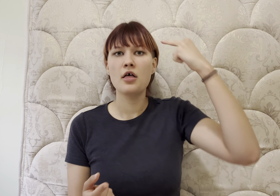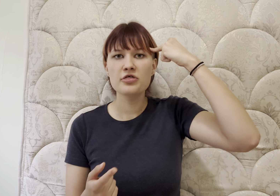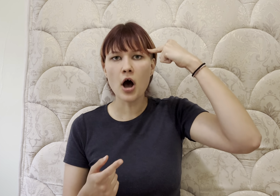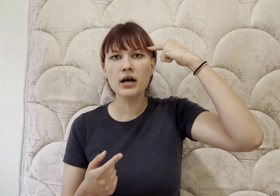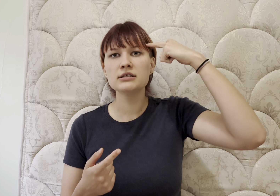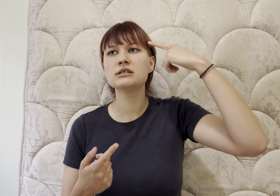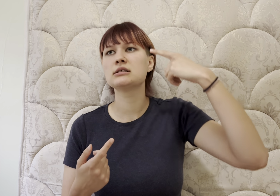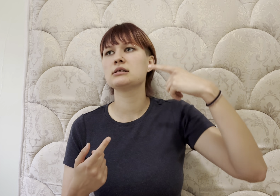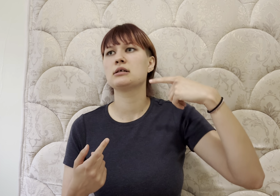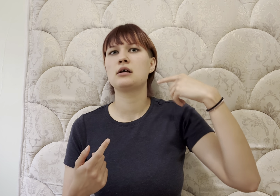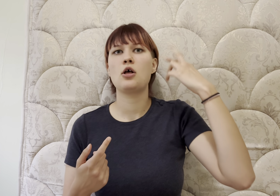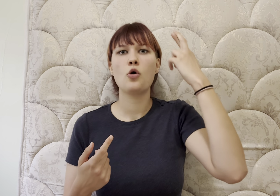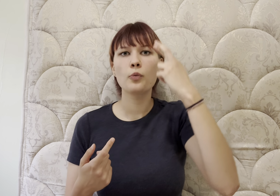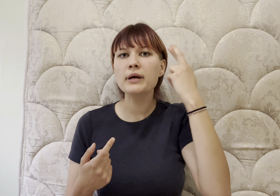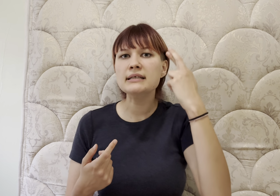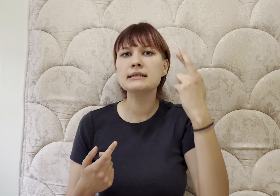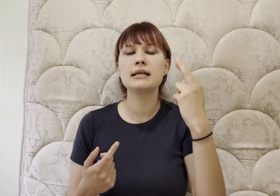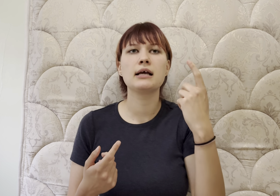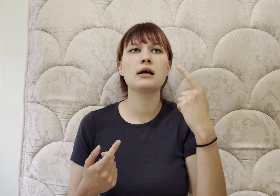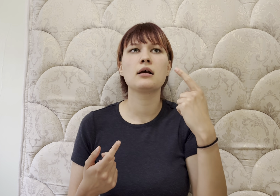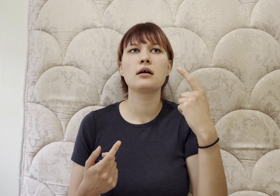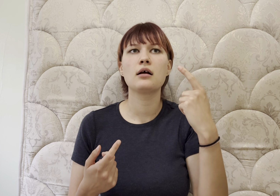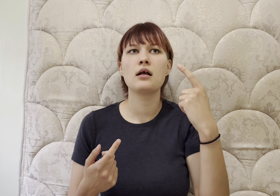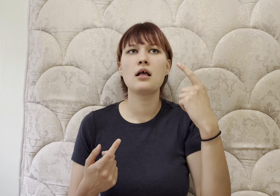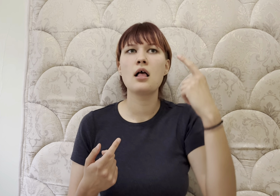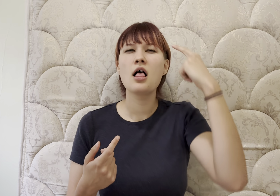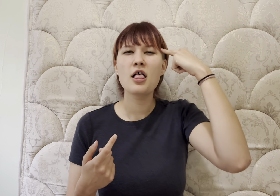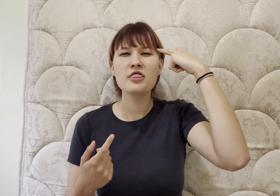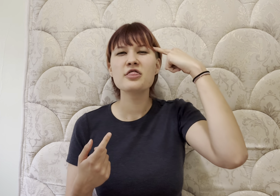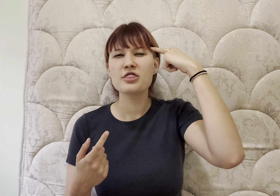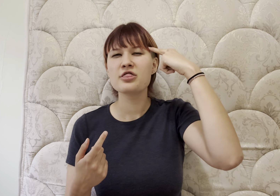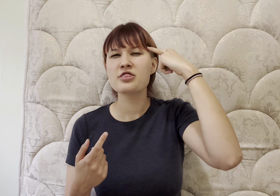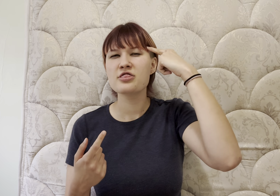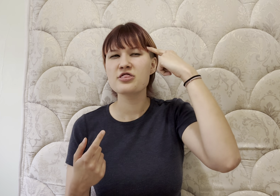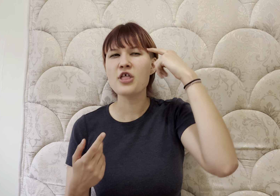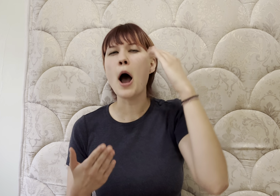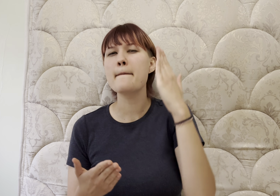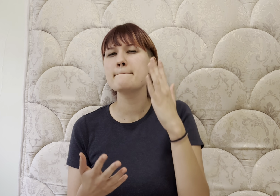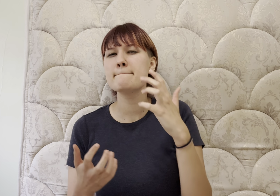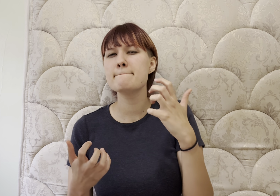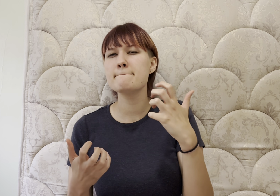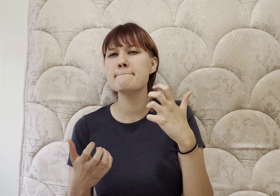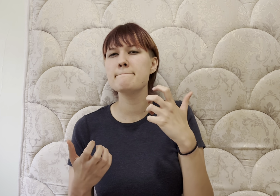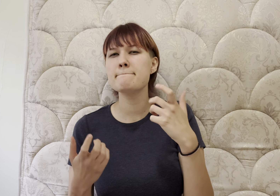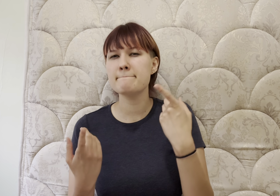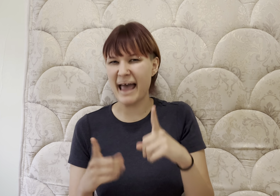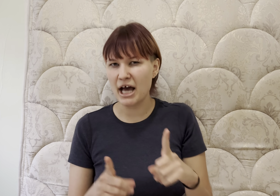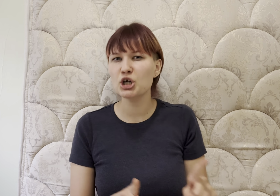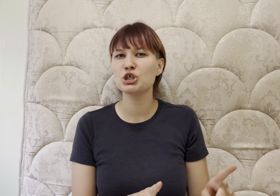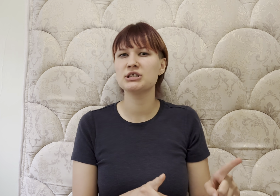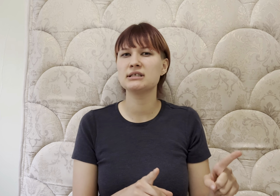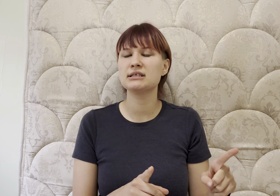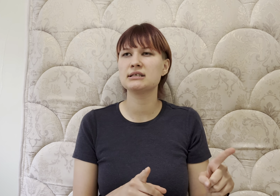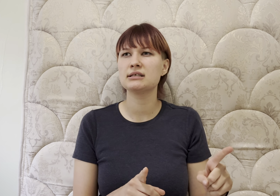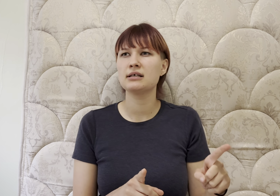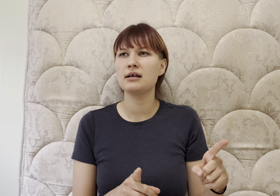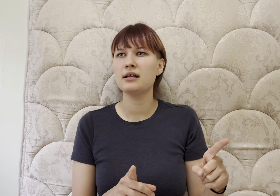leads people from sadness into depression. So, maybe I've tried to go to graduate school